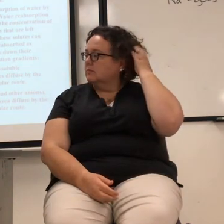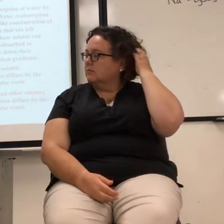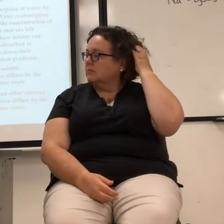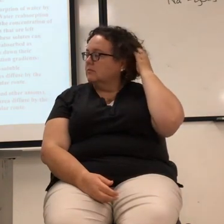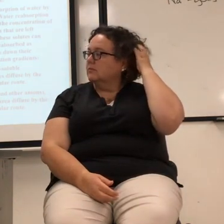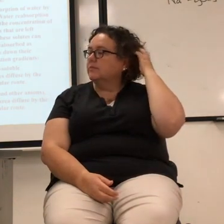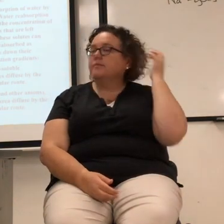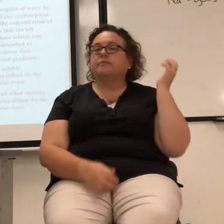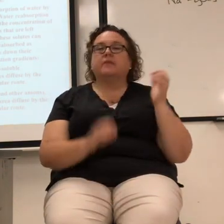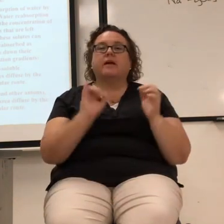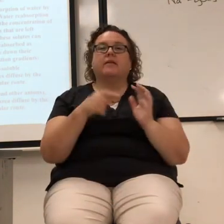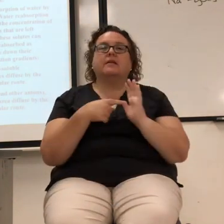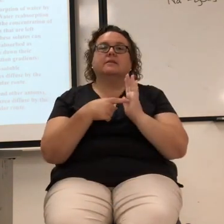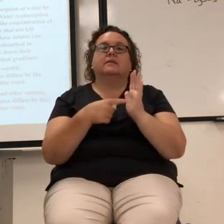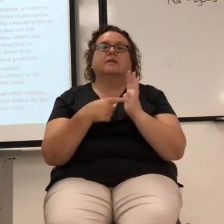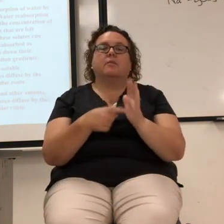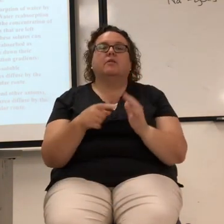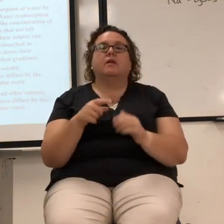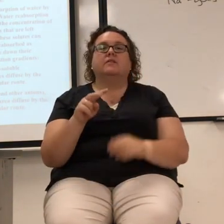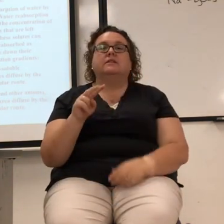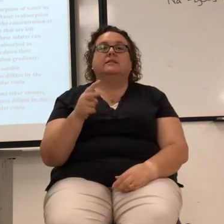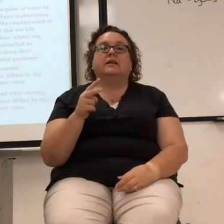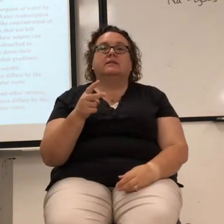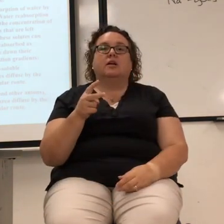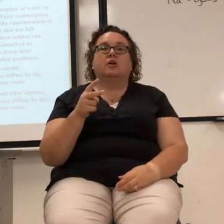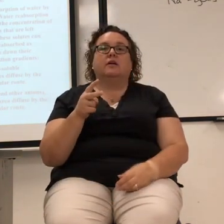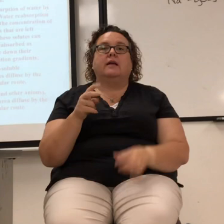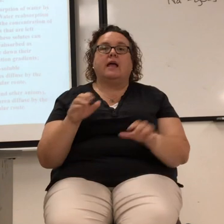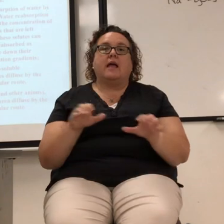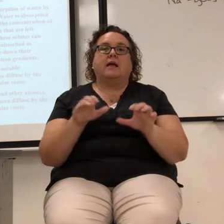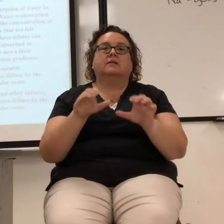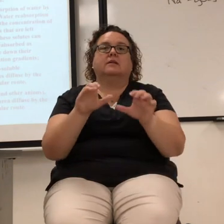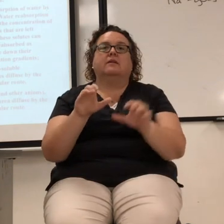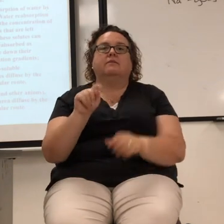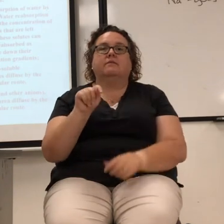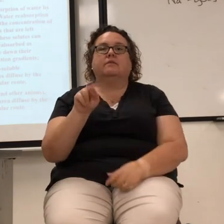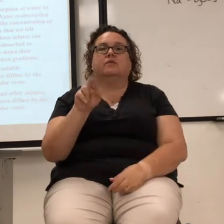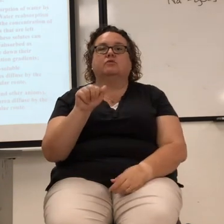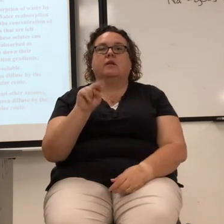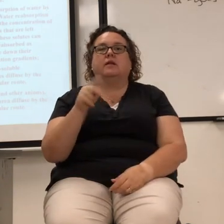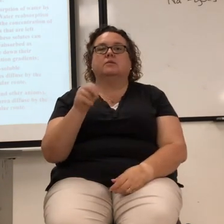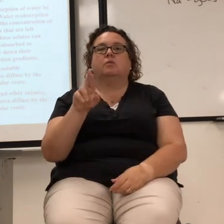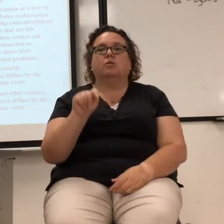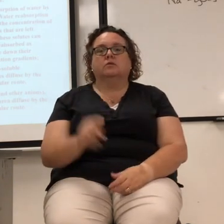This is an example of secondary active transport.